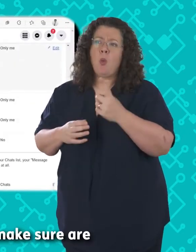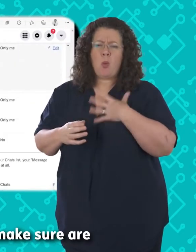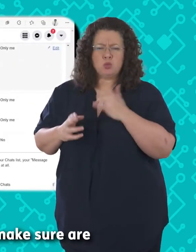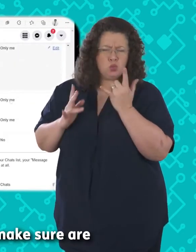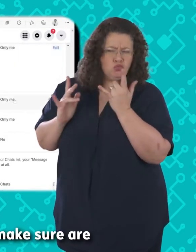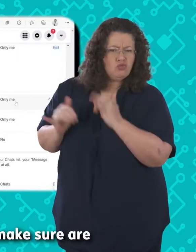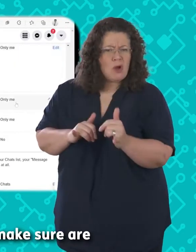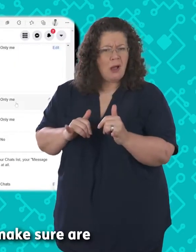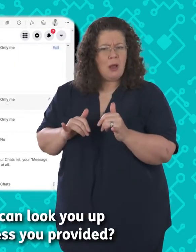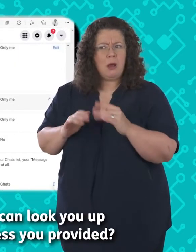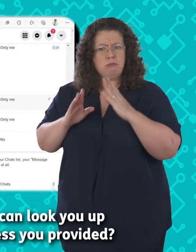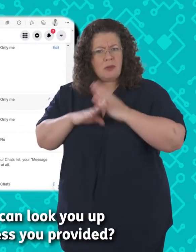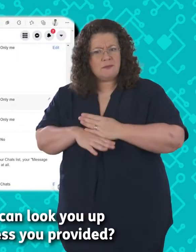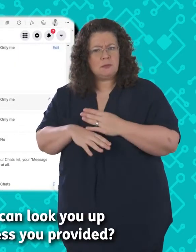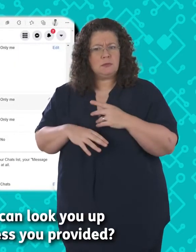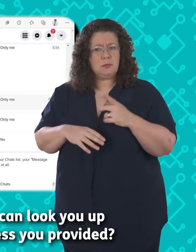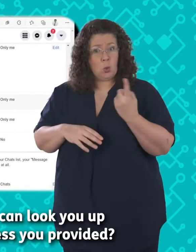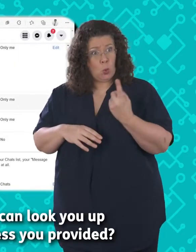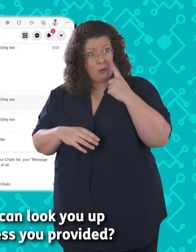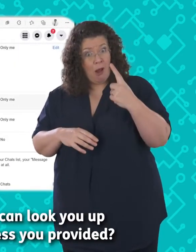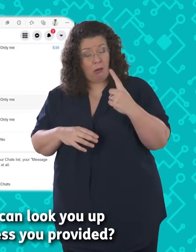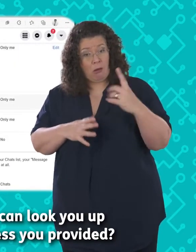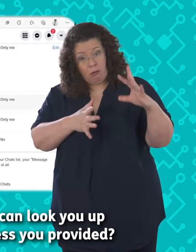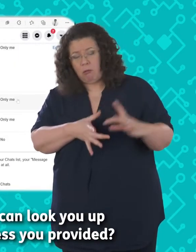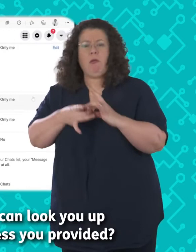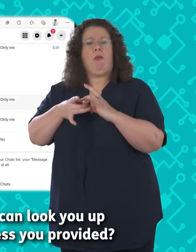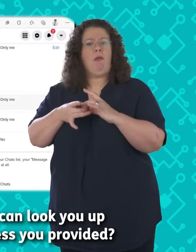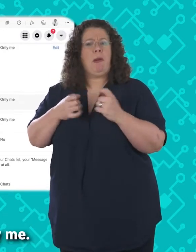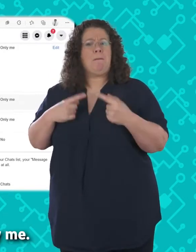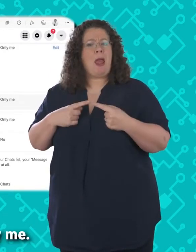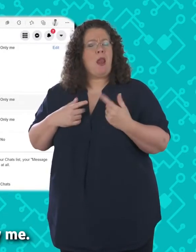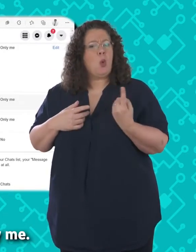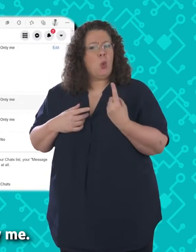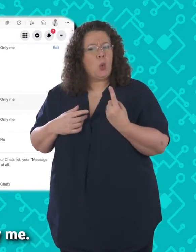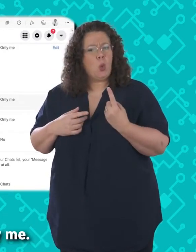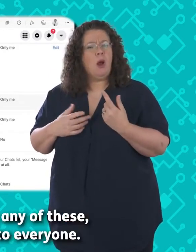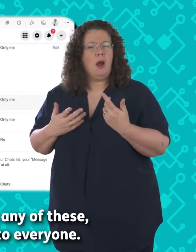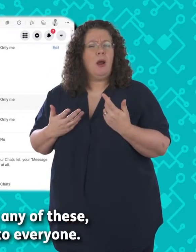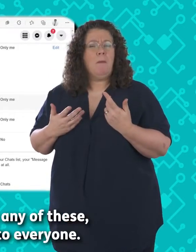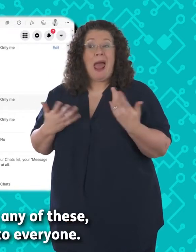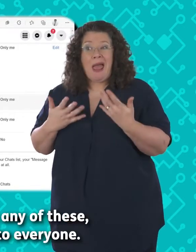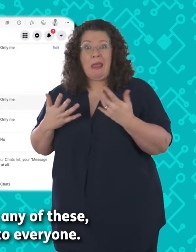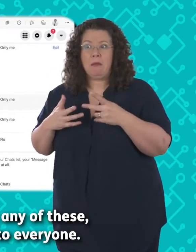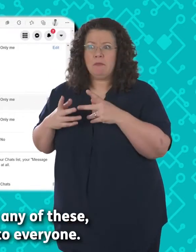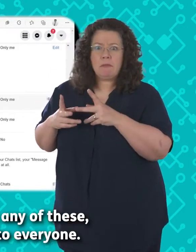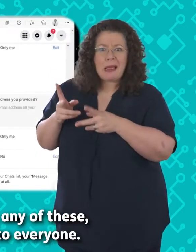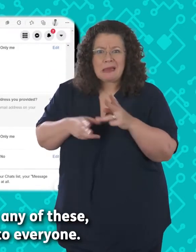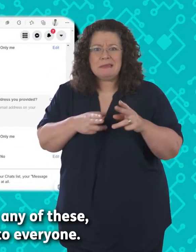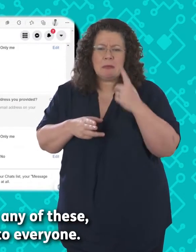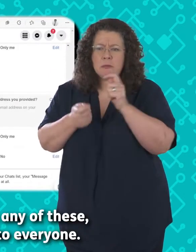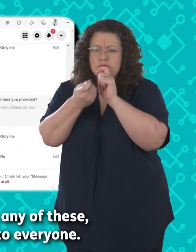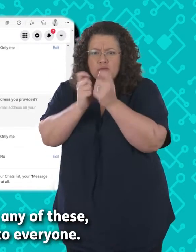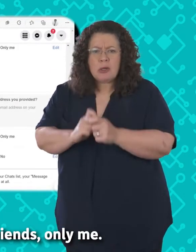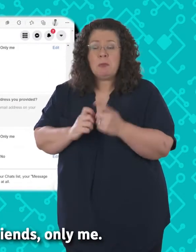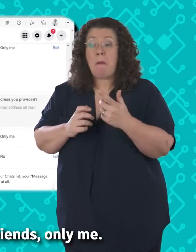The ones that I like to make sure are private as well. Who can look you up using the email address you provided? Well, only me. If I go and edit on any of these, it can change